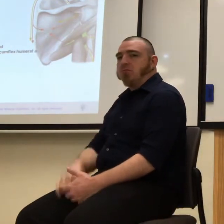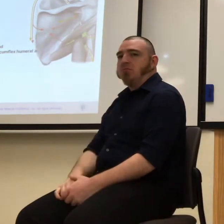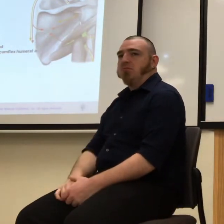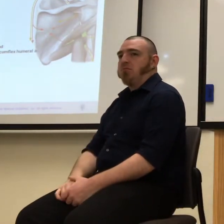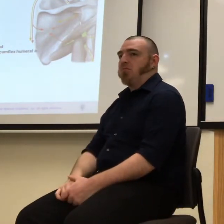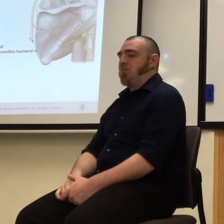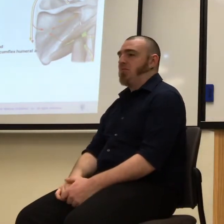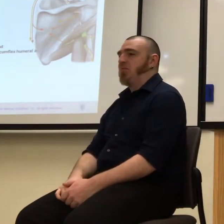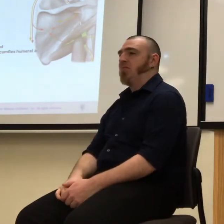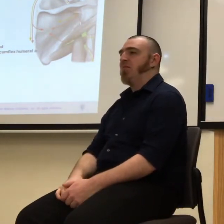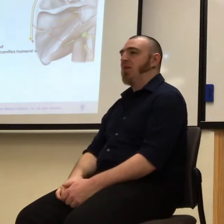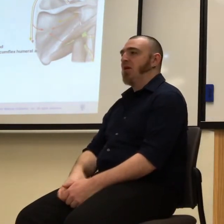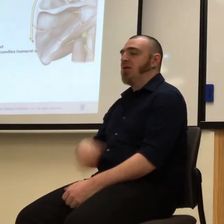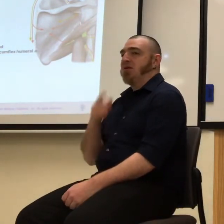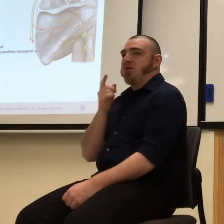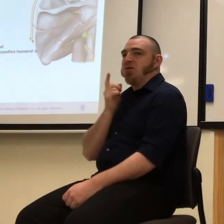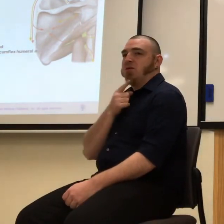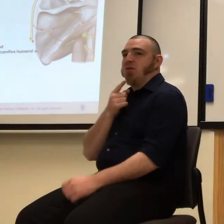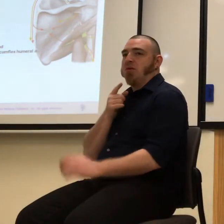So this wall,